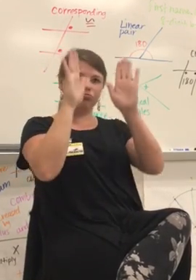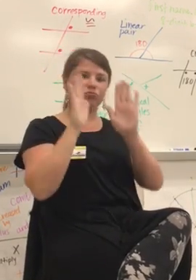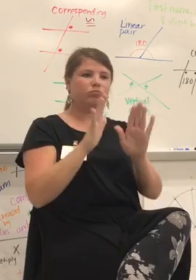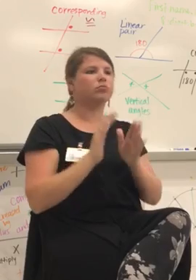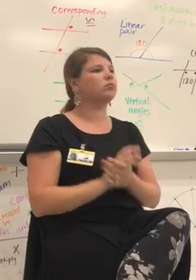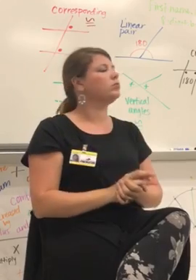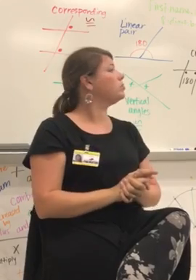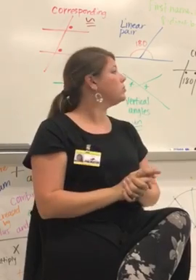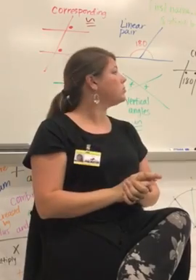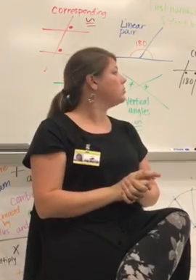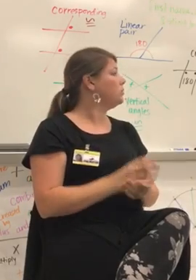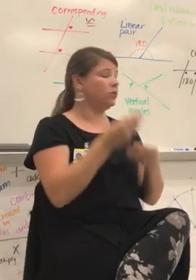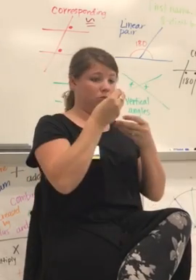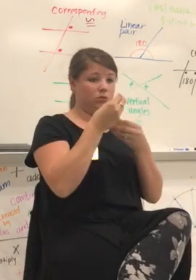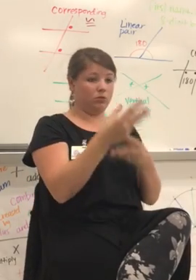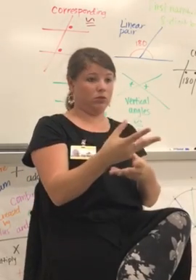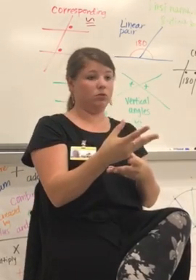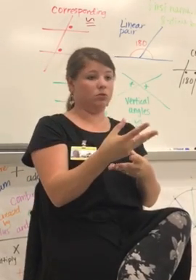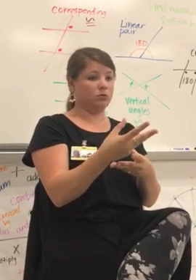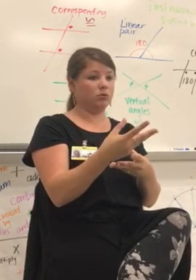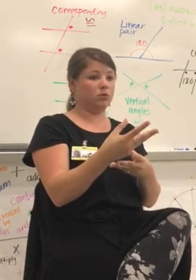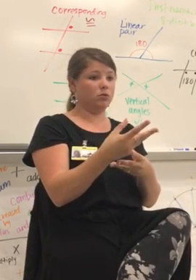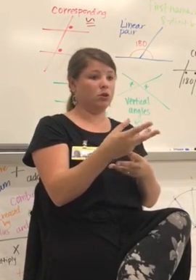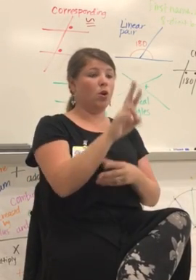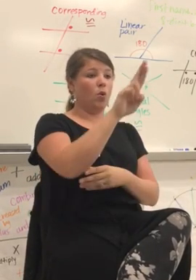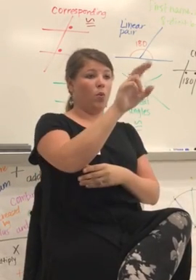us that our radius is 4.